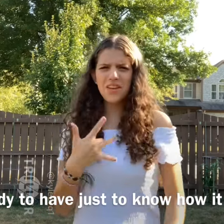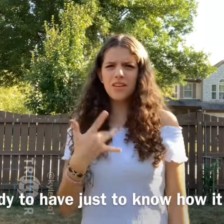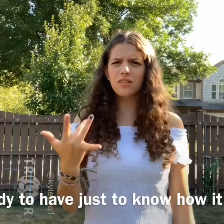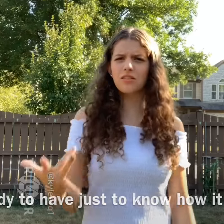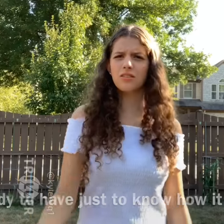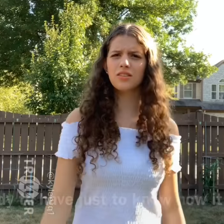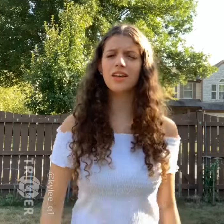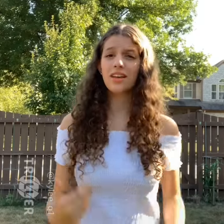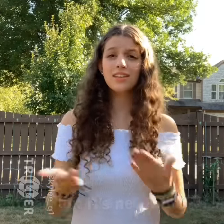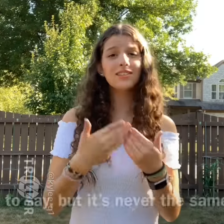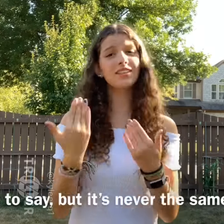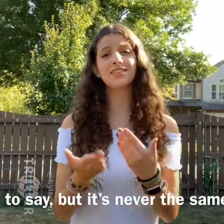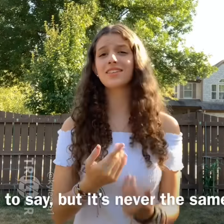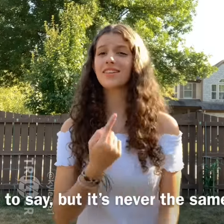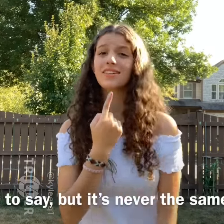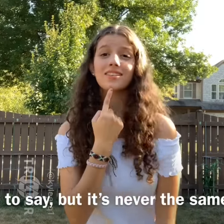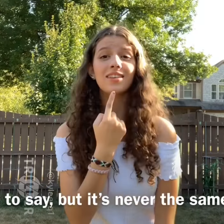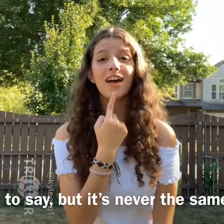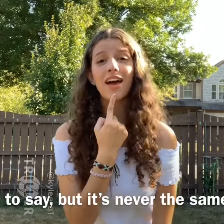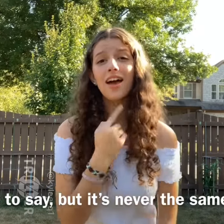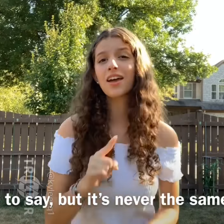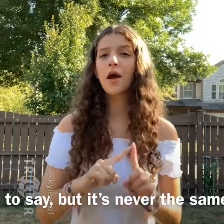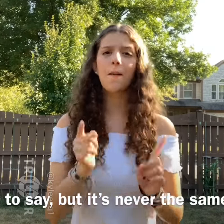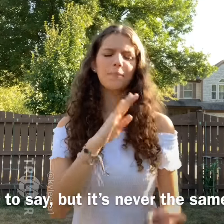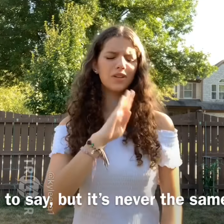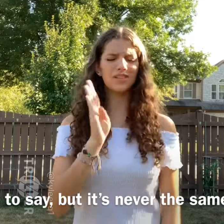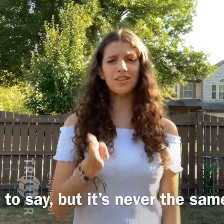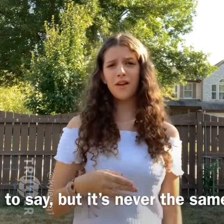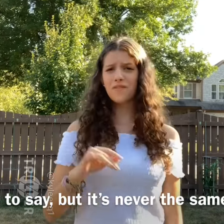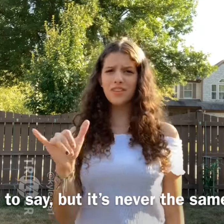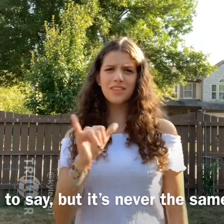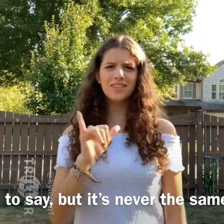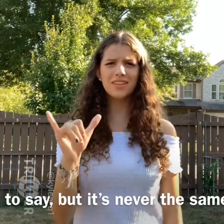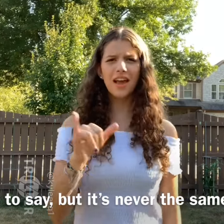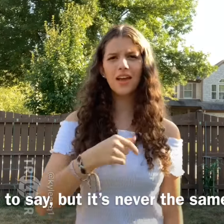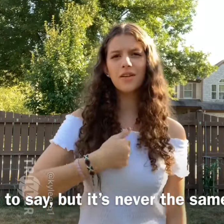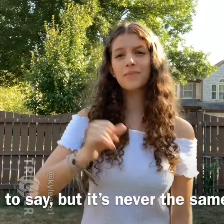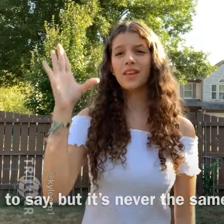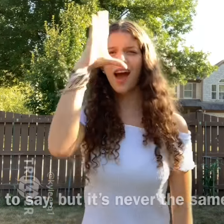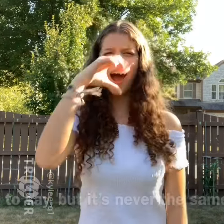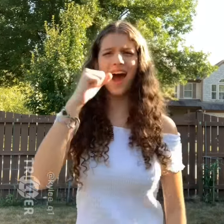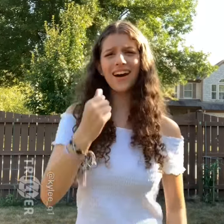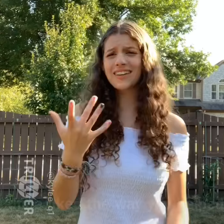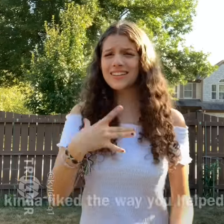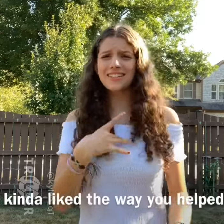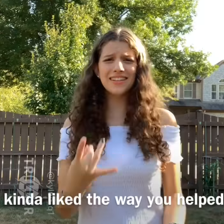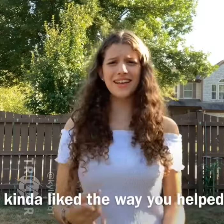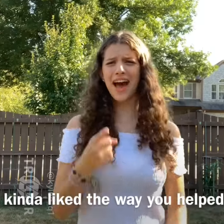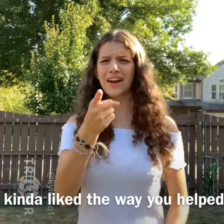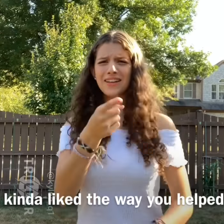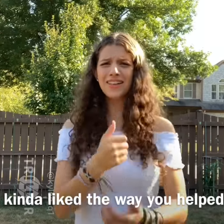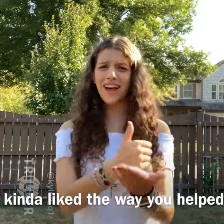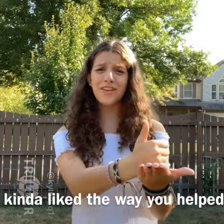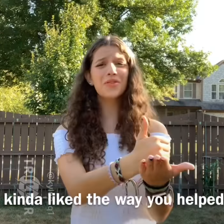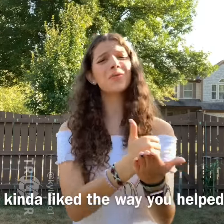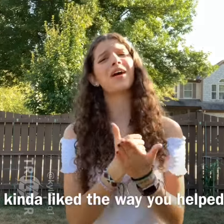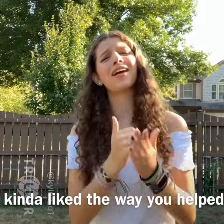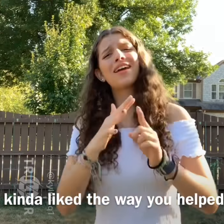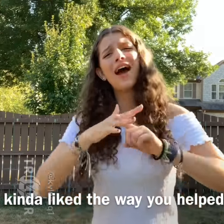feels It's easy to say, but it's never the same I guess I kinda like the way you